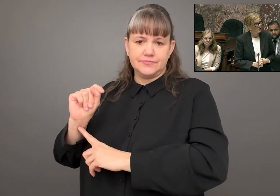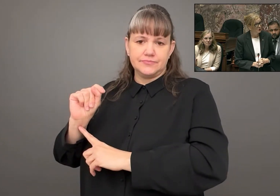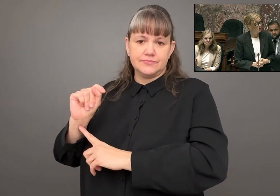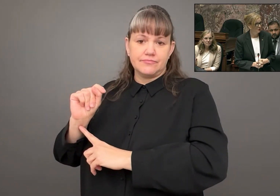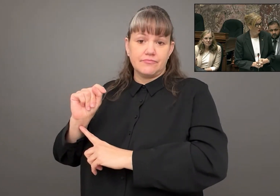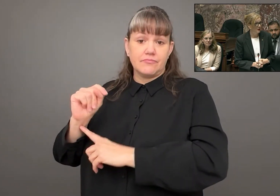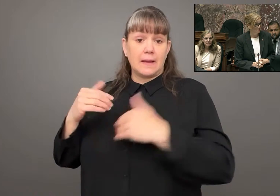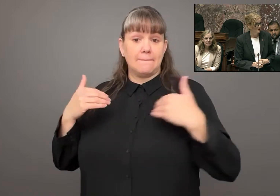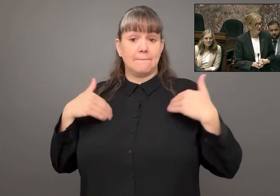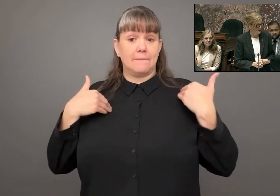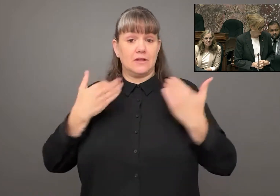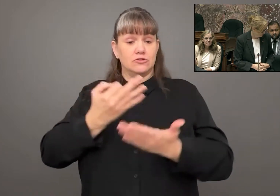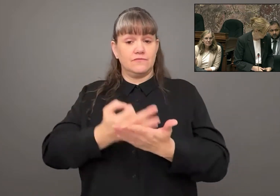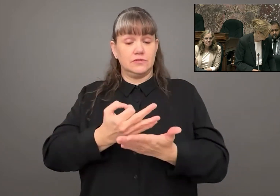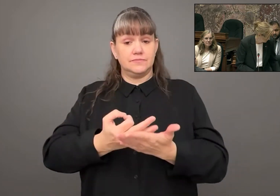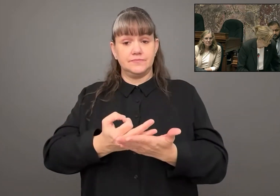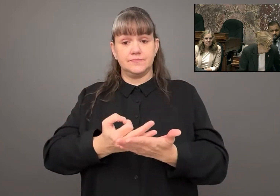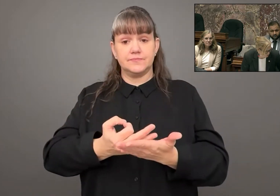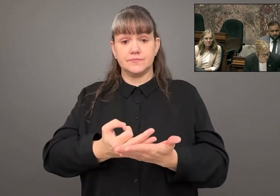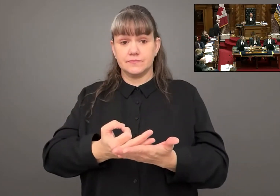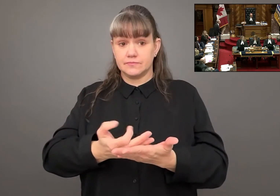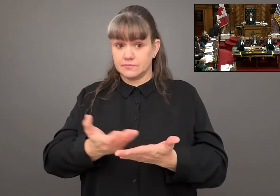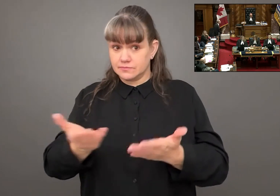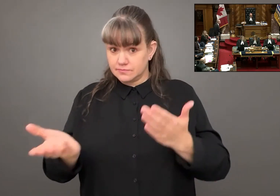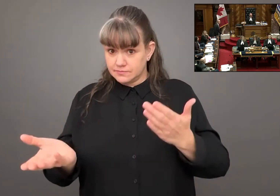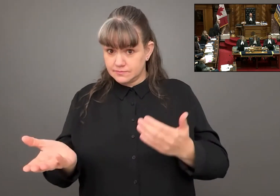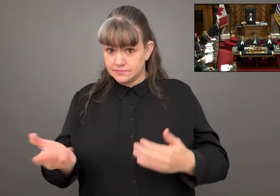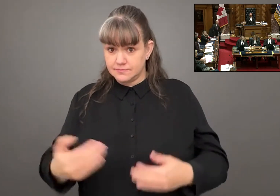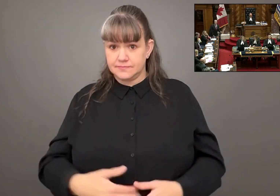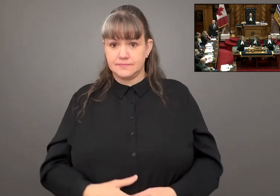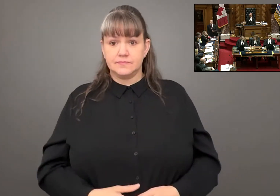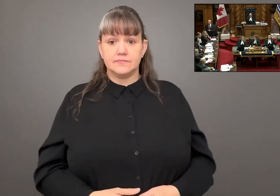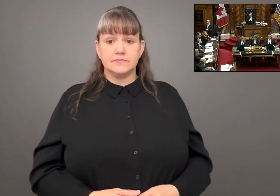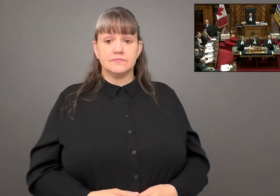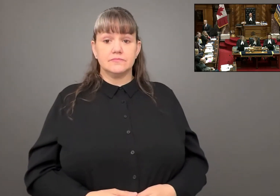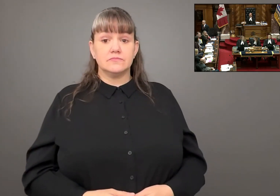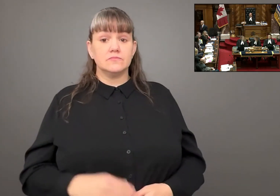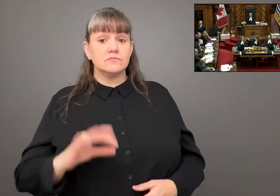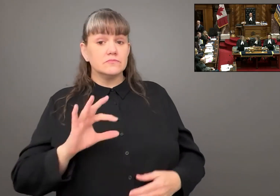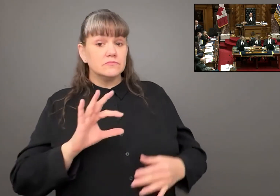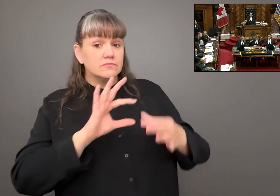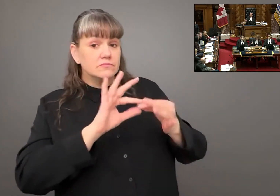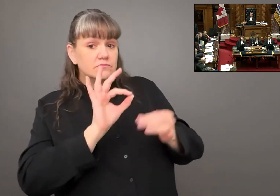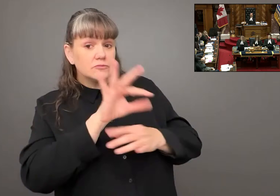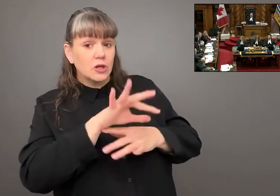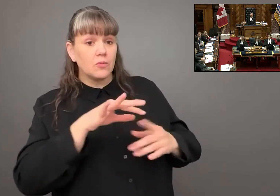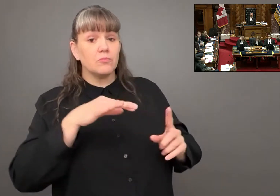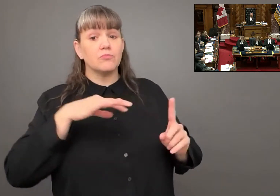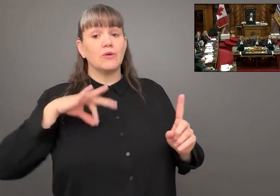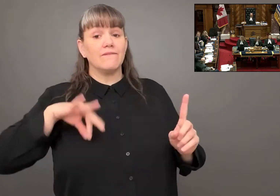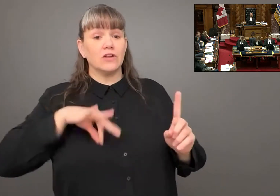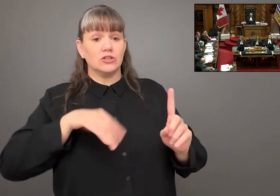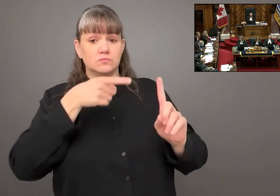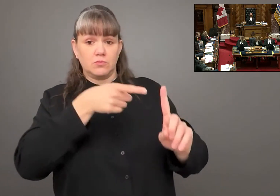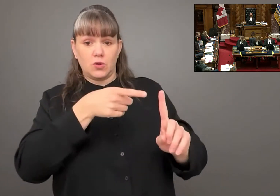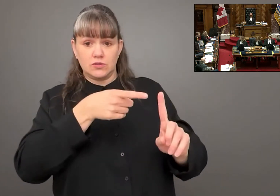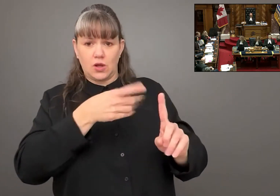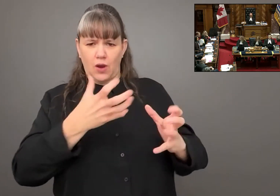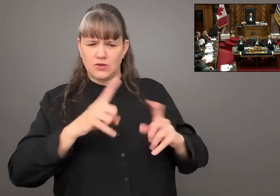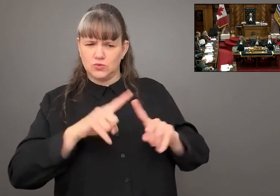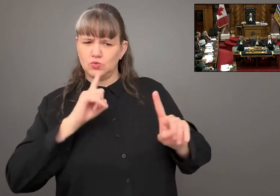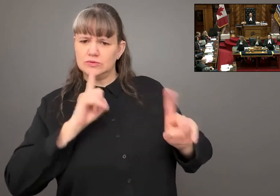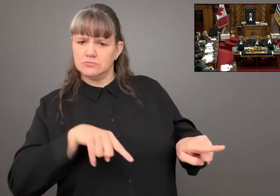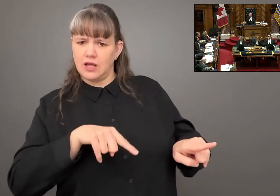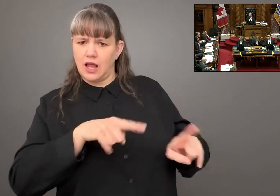this afternoon and before the House rises. Thank you. Madam Clerk? No. Sorry, Minister of Health. Thank